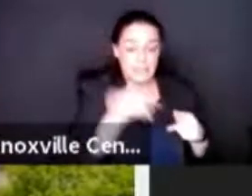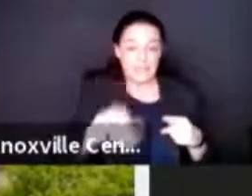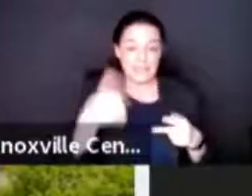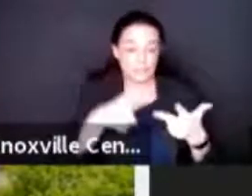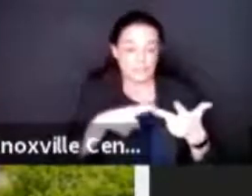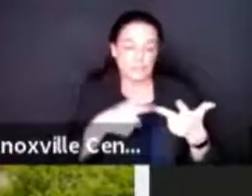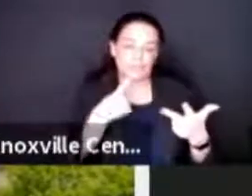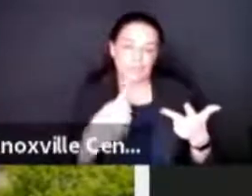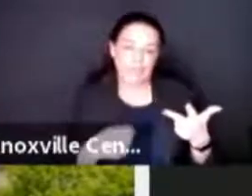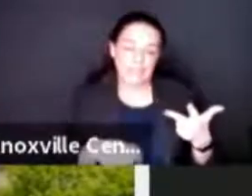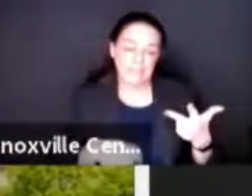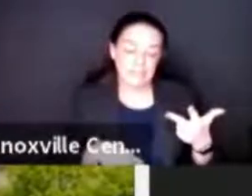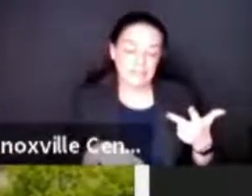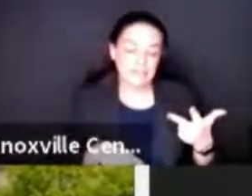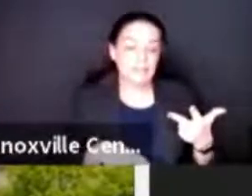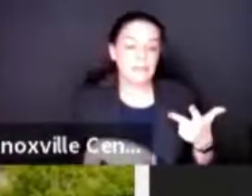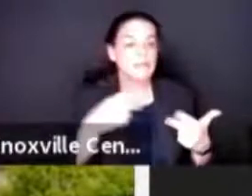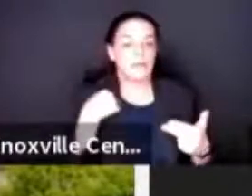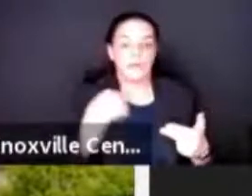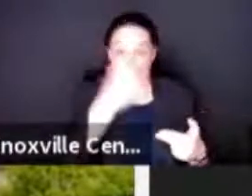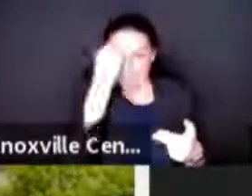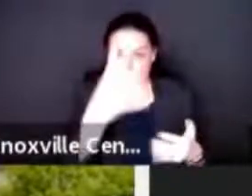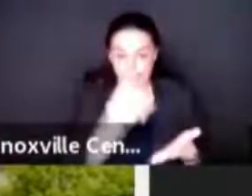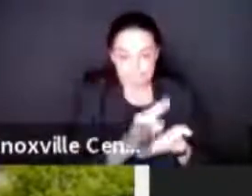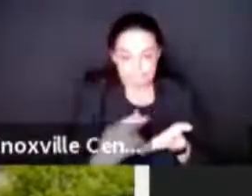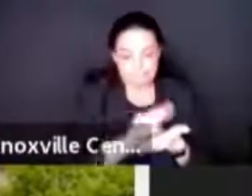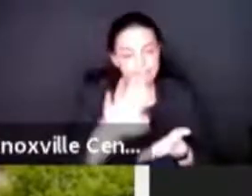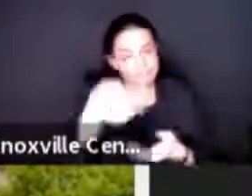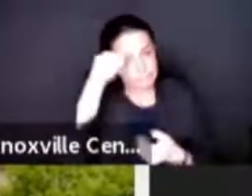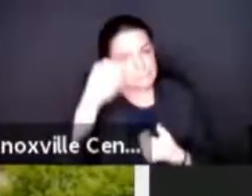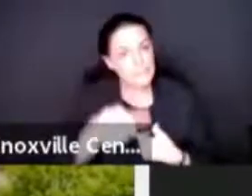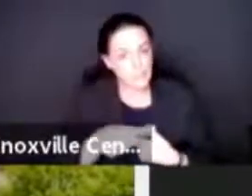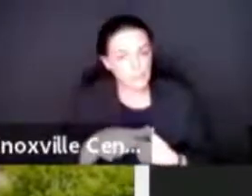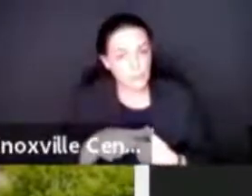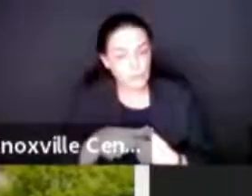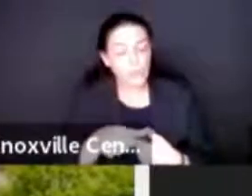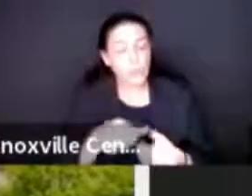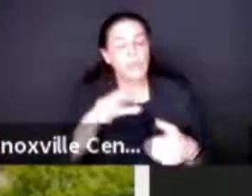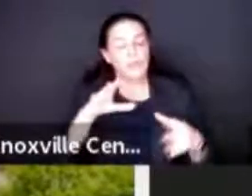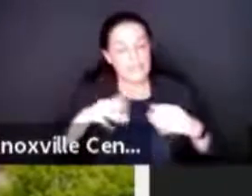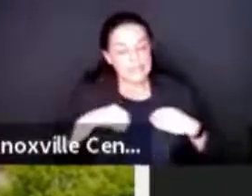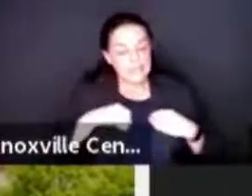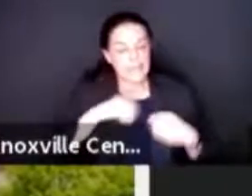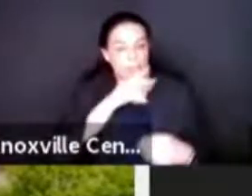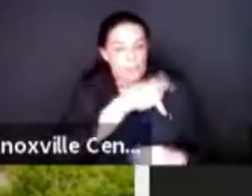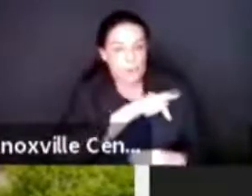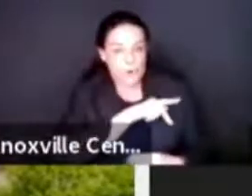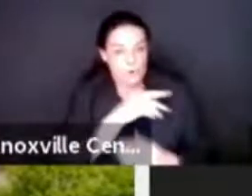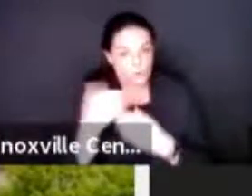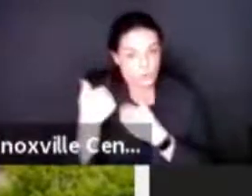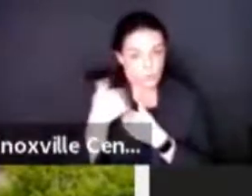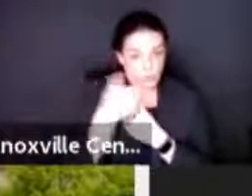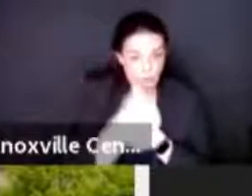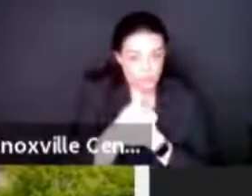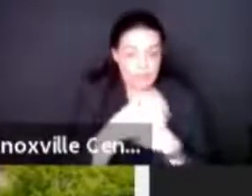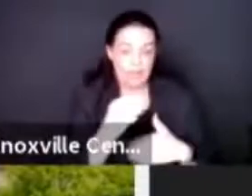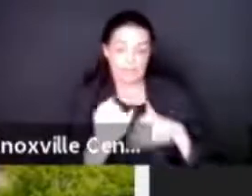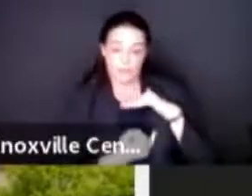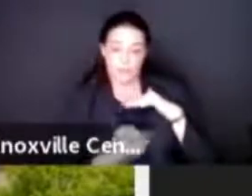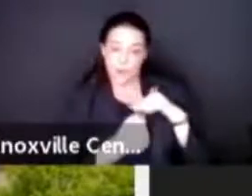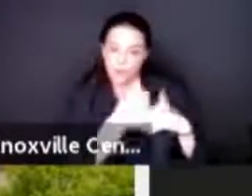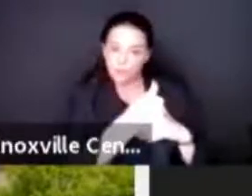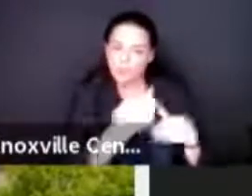red. As we say every week, we want to remind everyone to take personal responsibility and quarantine at the first